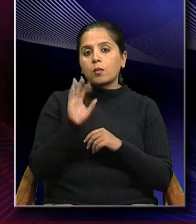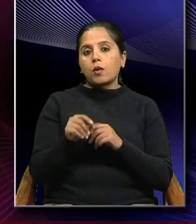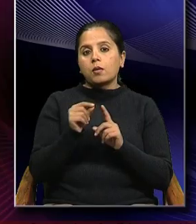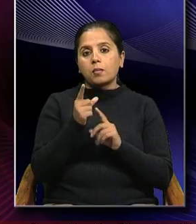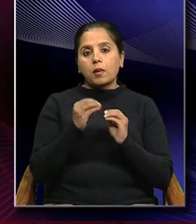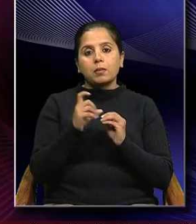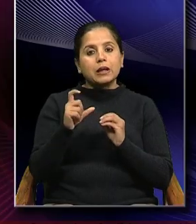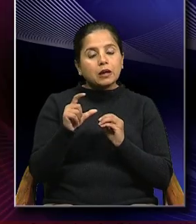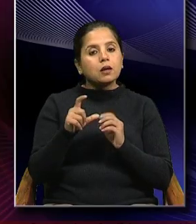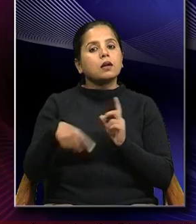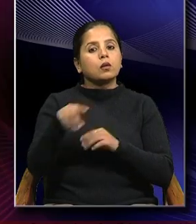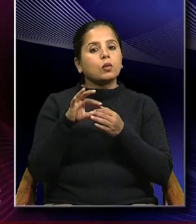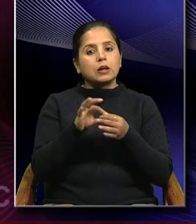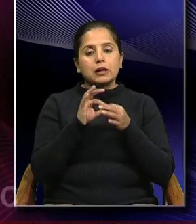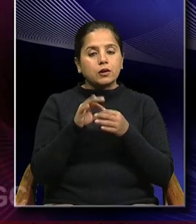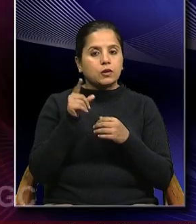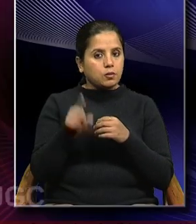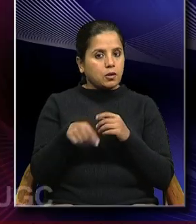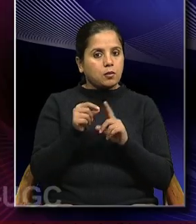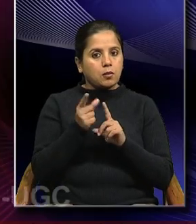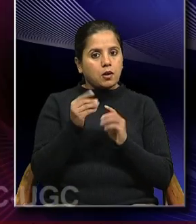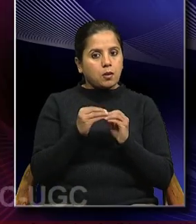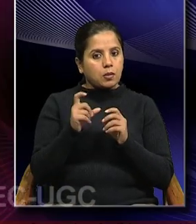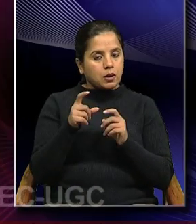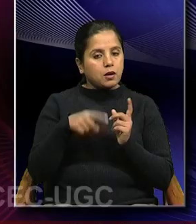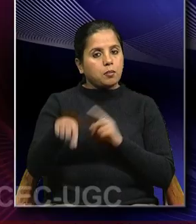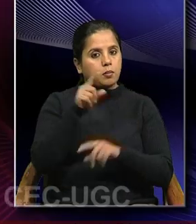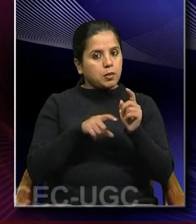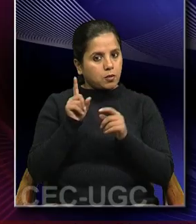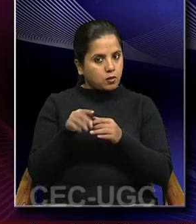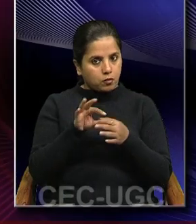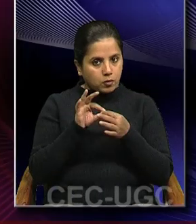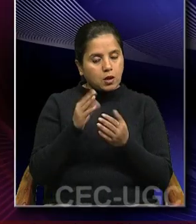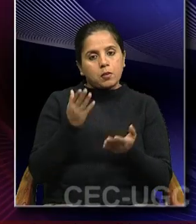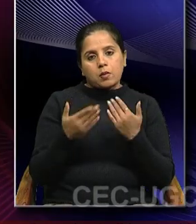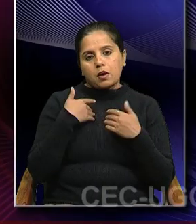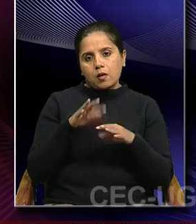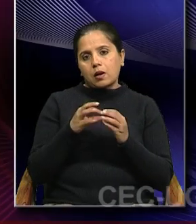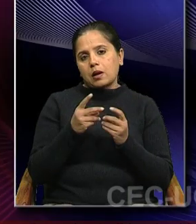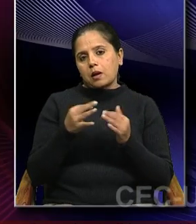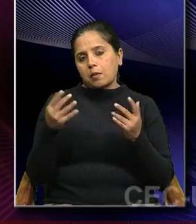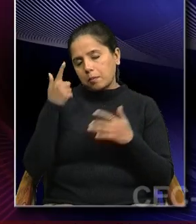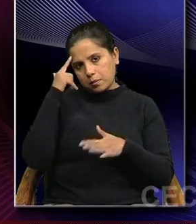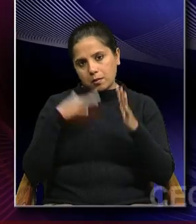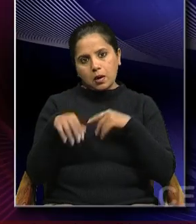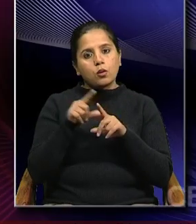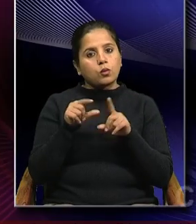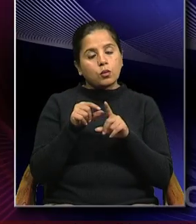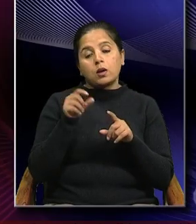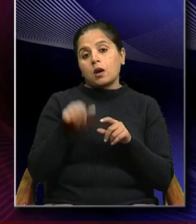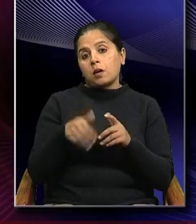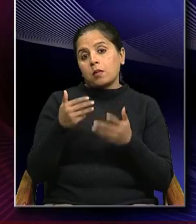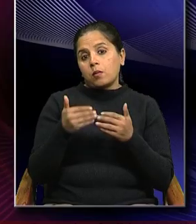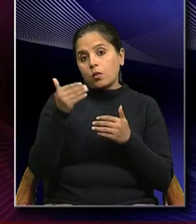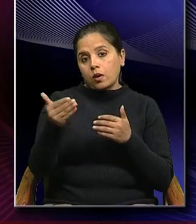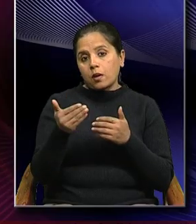we are trying to maintain our public relationship with the public, and for that we may have number of activities. There can be a point of